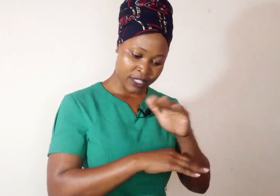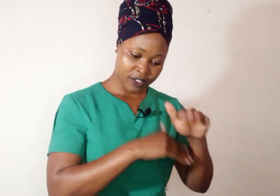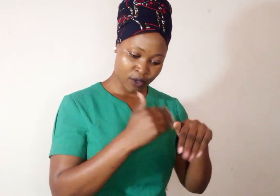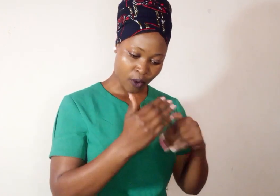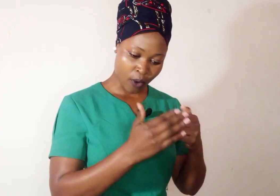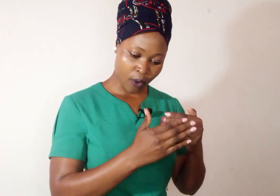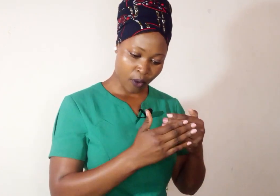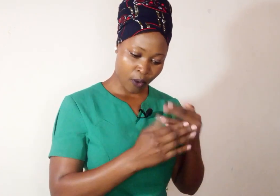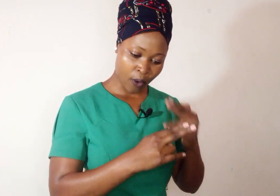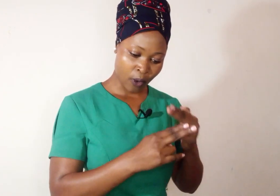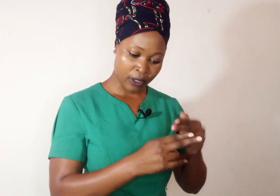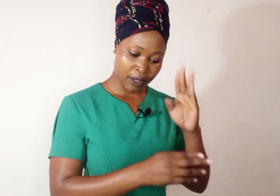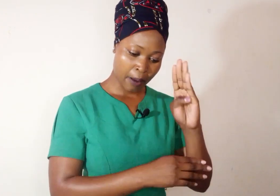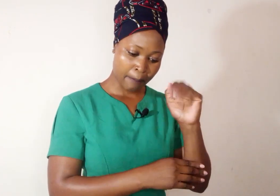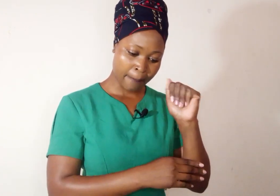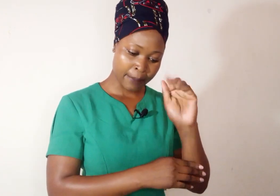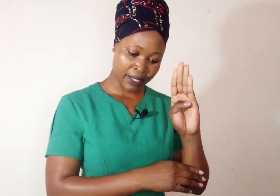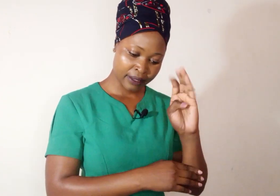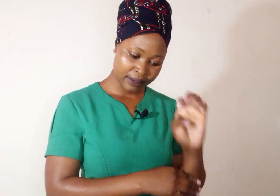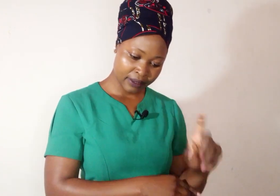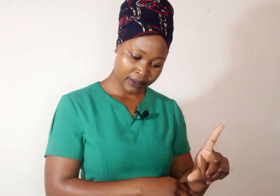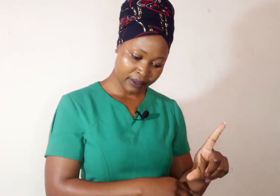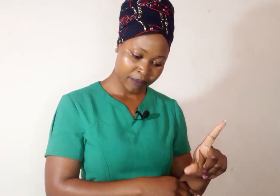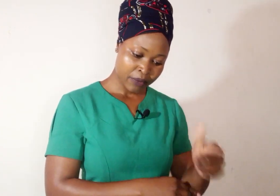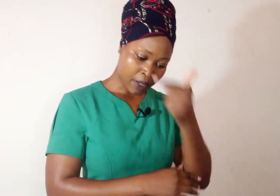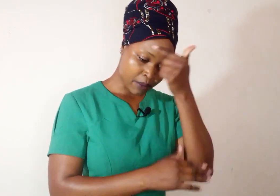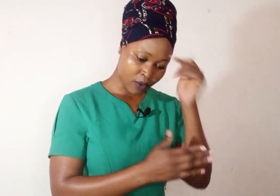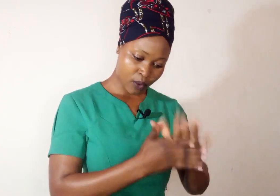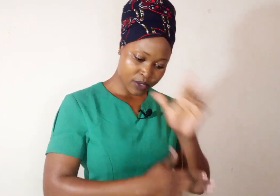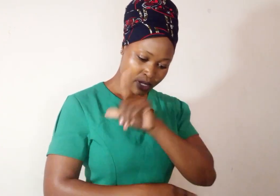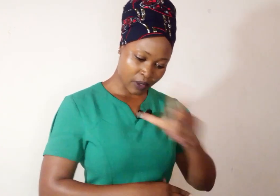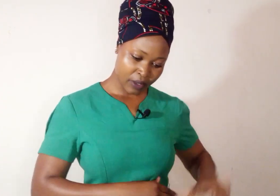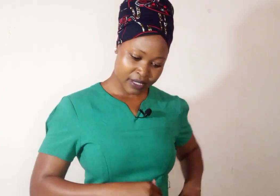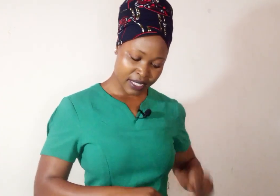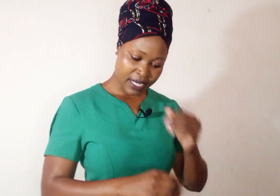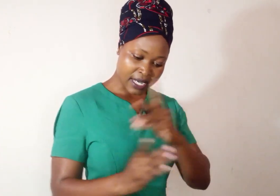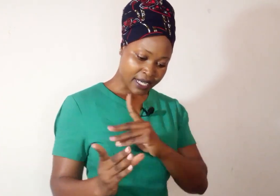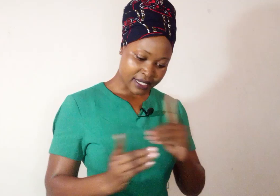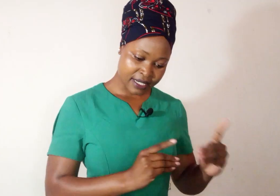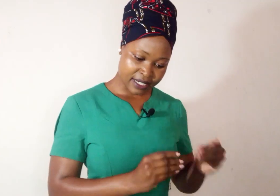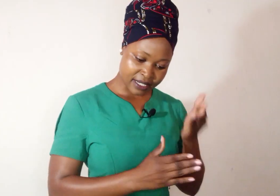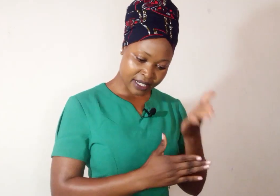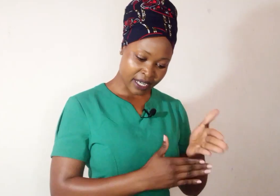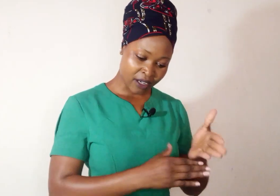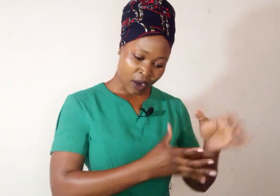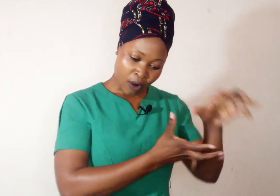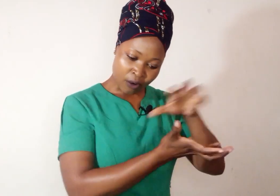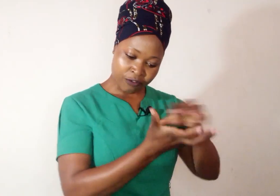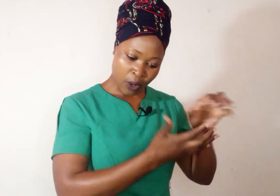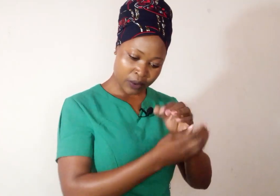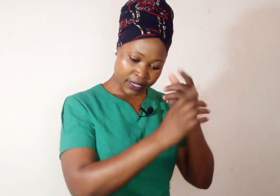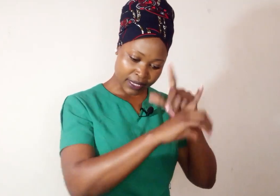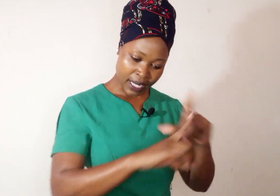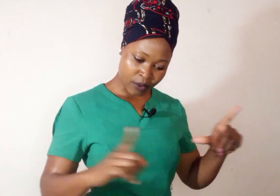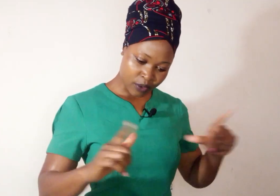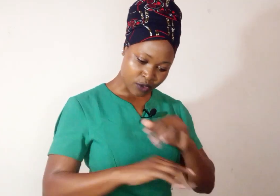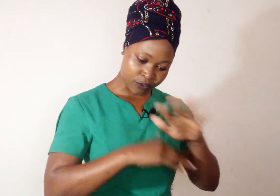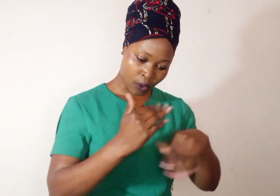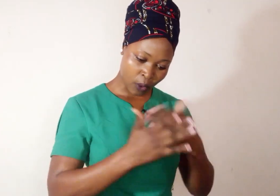it called Babel, because the Lord did there confound the language of all